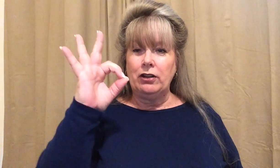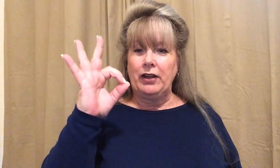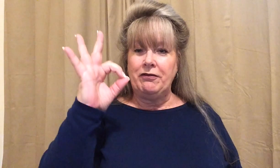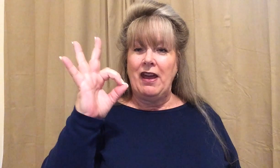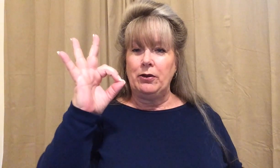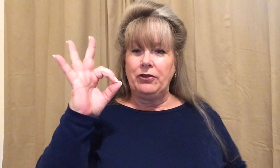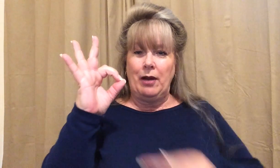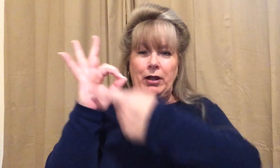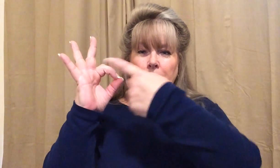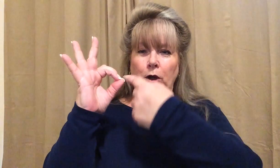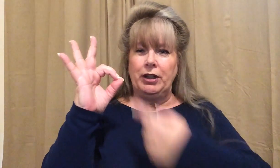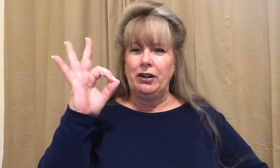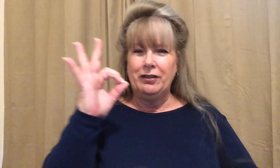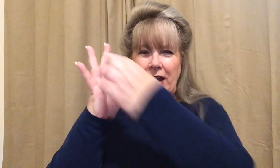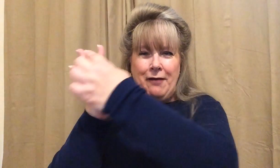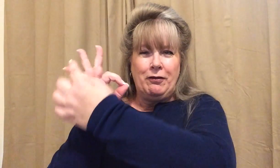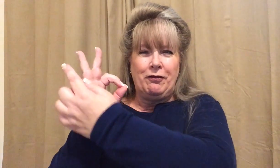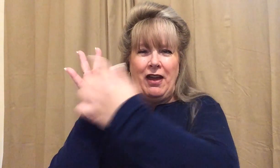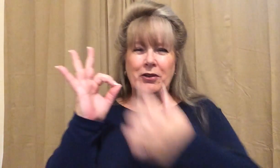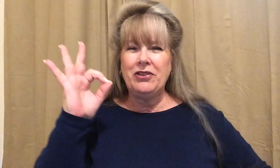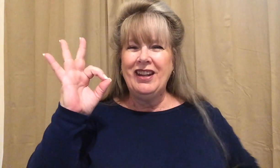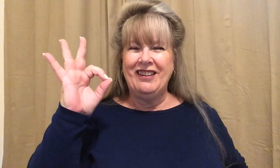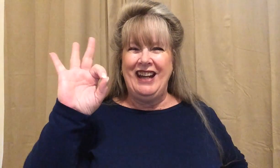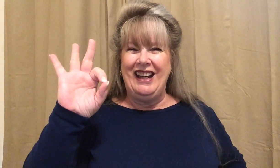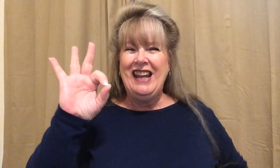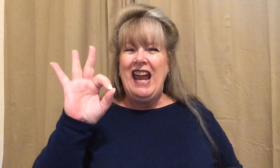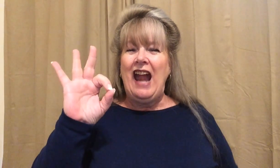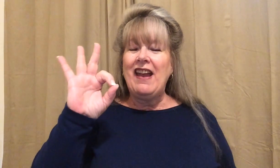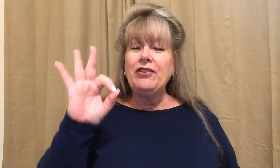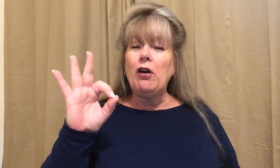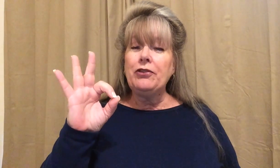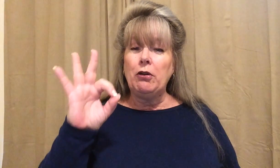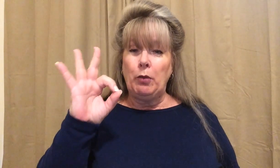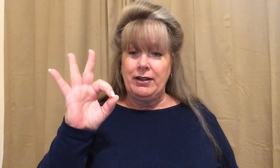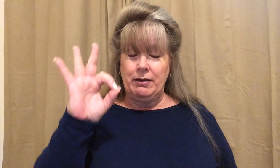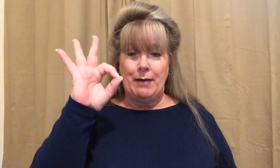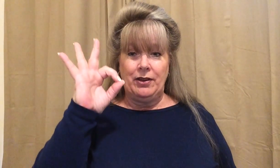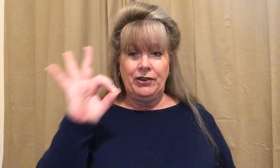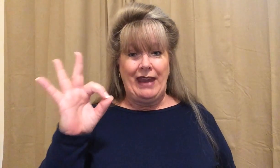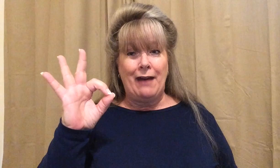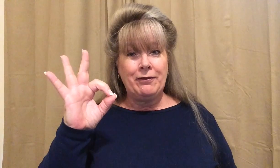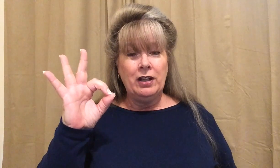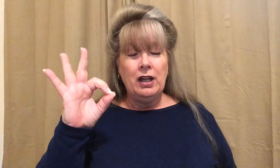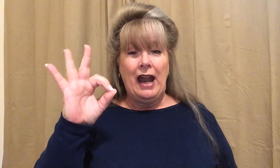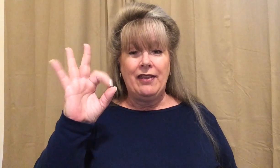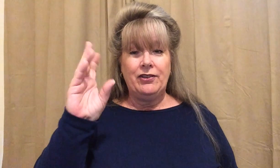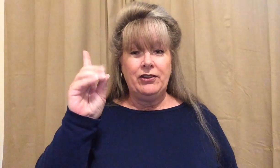looks like feathers on my little bird here. F for feathers, okay? And that's also a way to remember. This is F, and this is